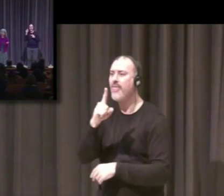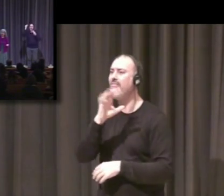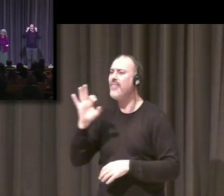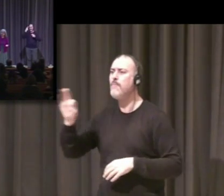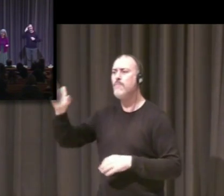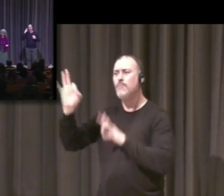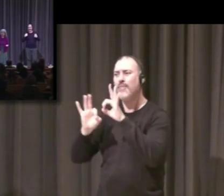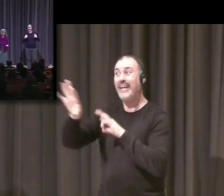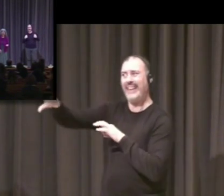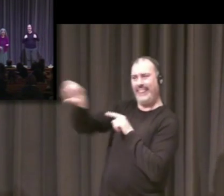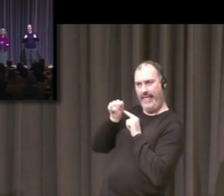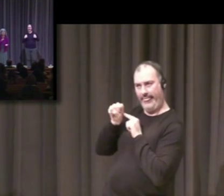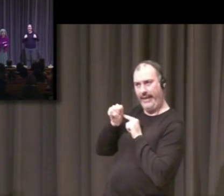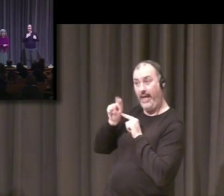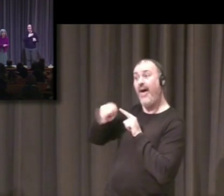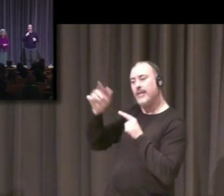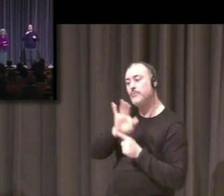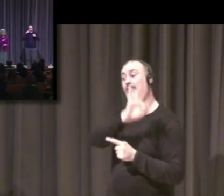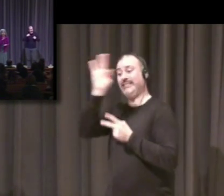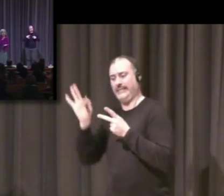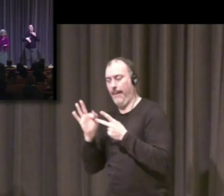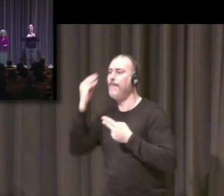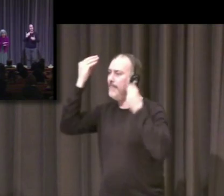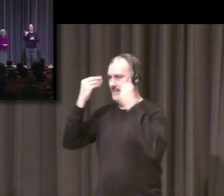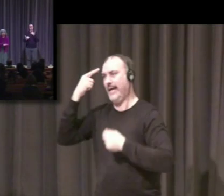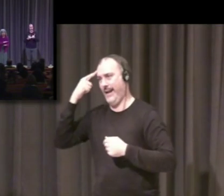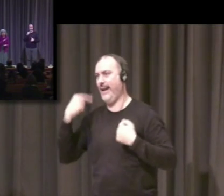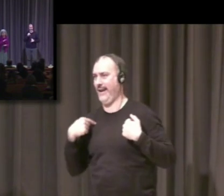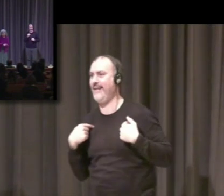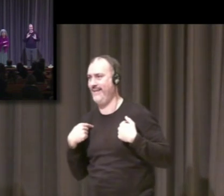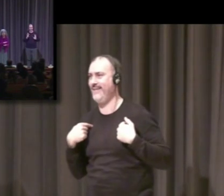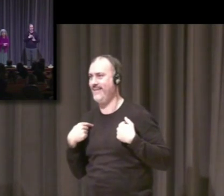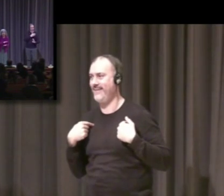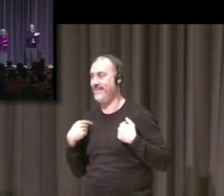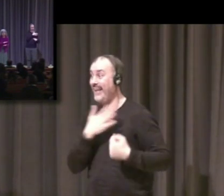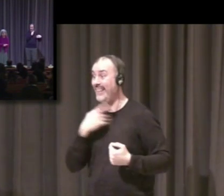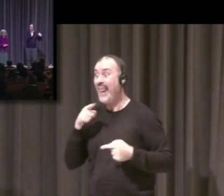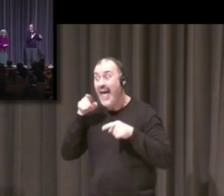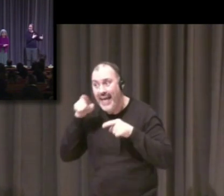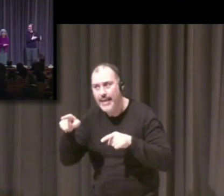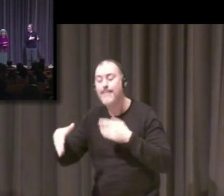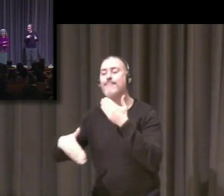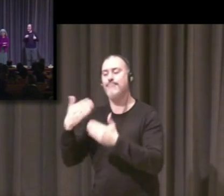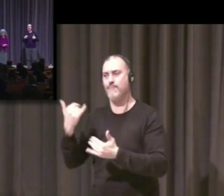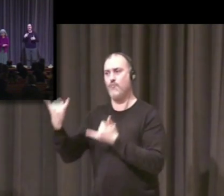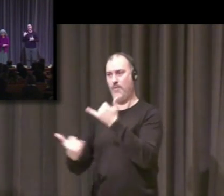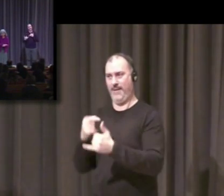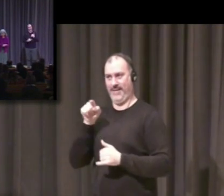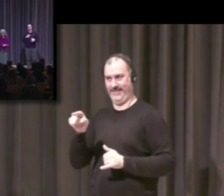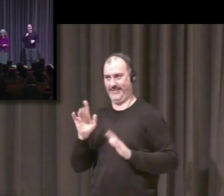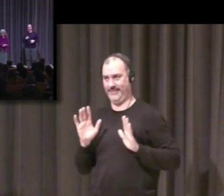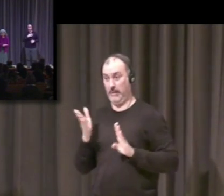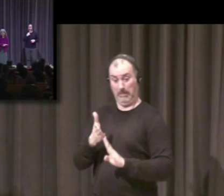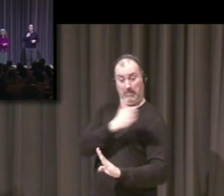doing badly. Many children who are cochlear implant stars in elementary